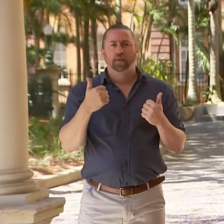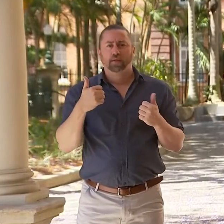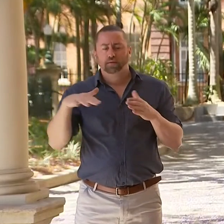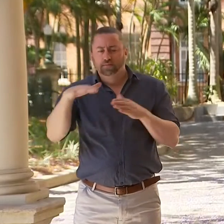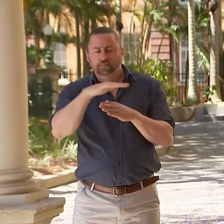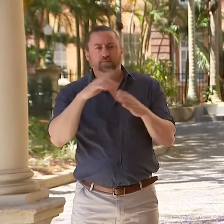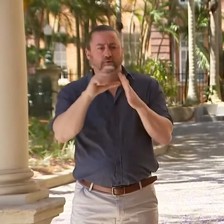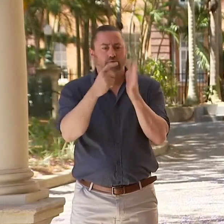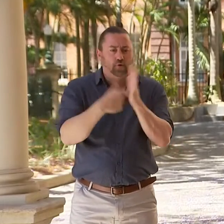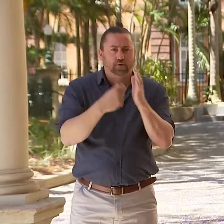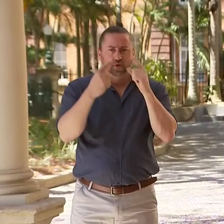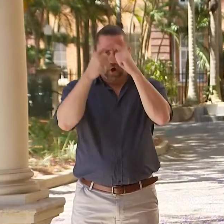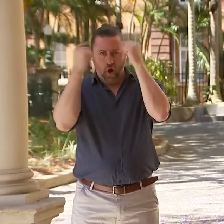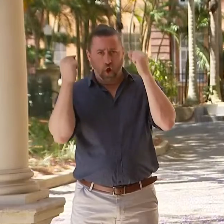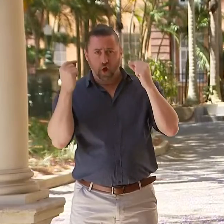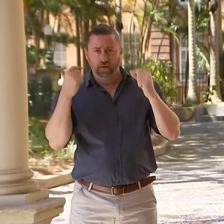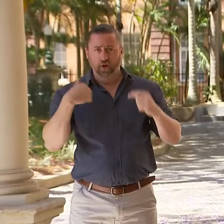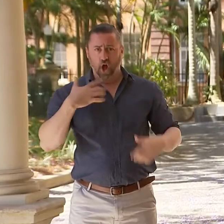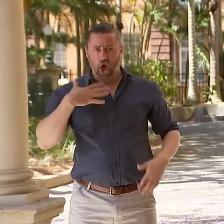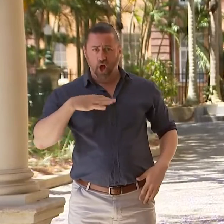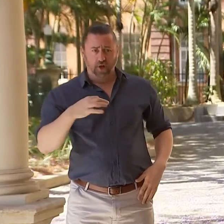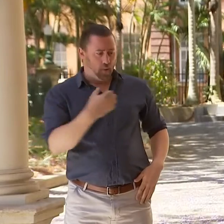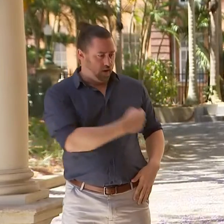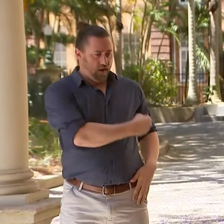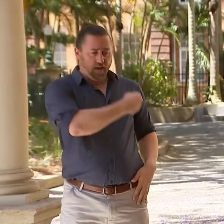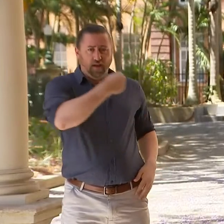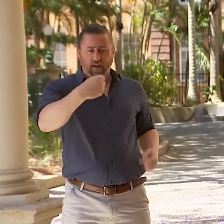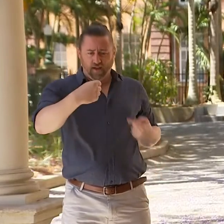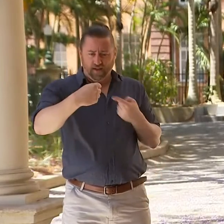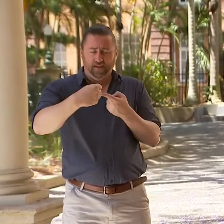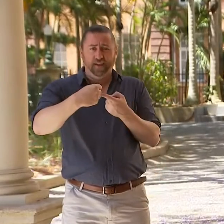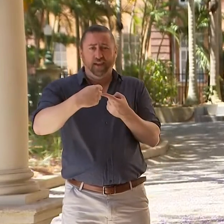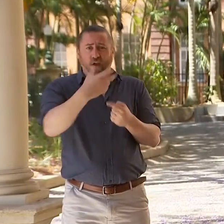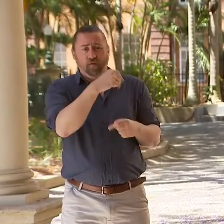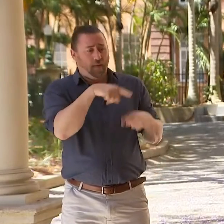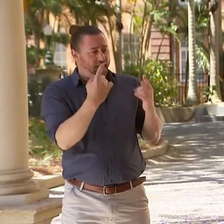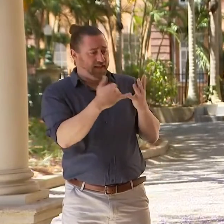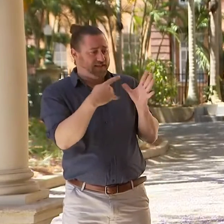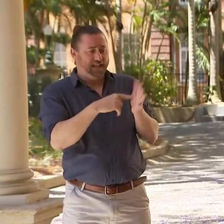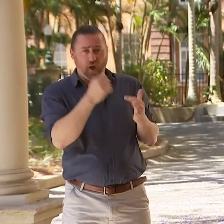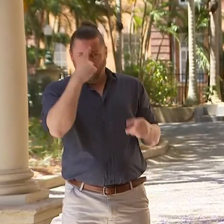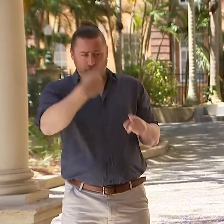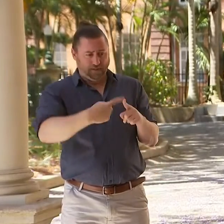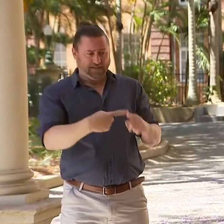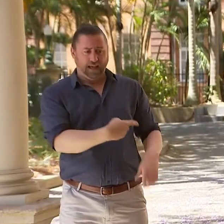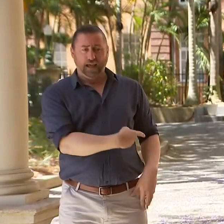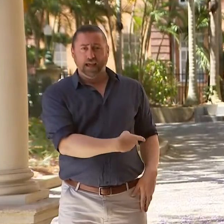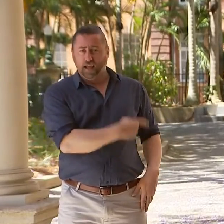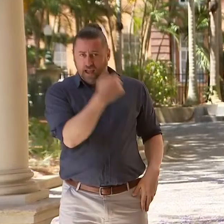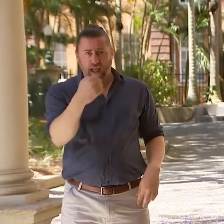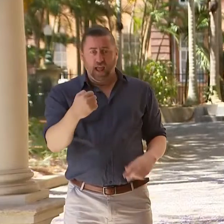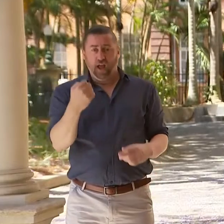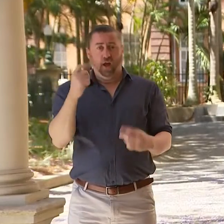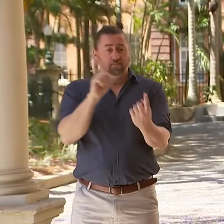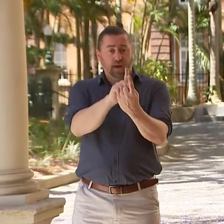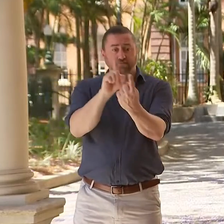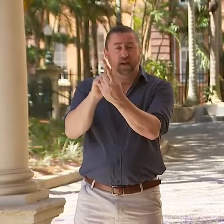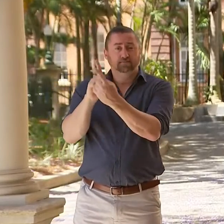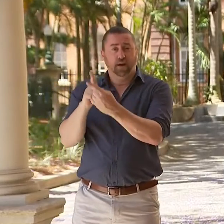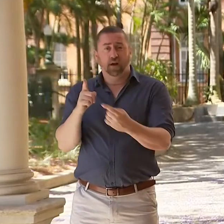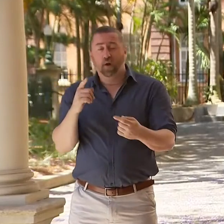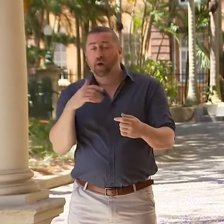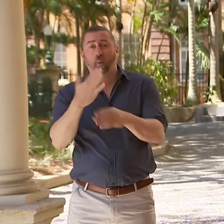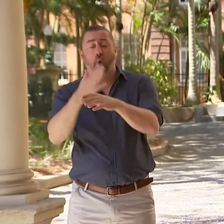settings are the last place we'd be taking those kinds of risks, because they're the highest risk places. And so whether that's in a hospital